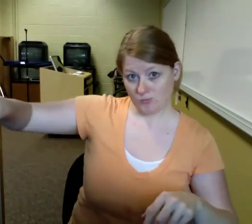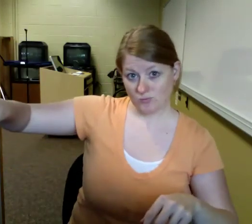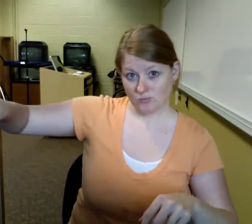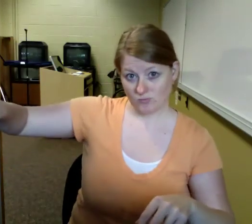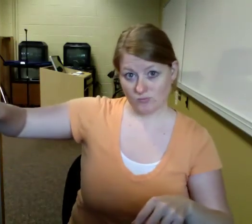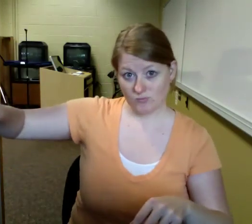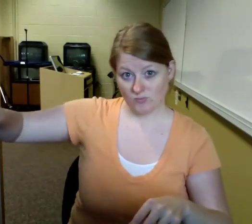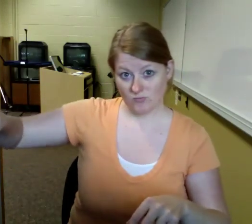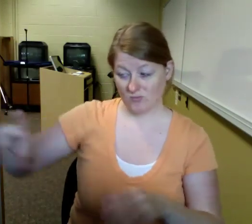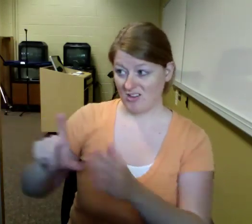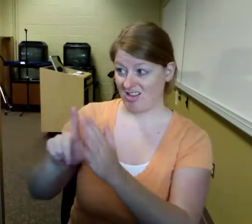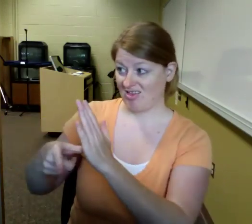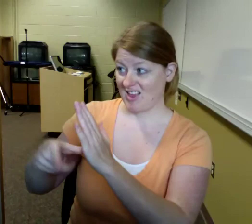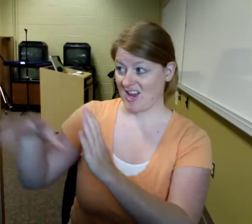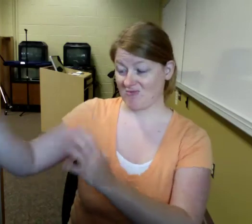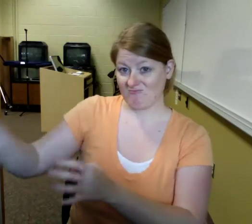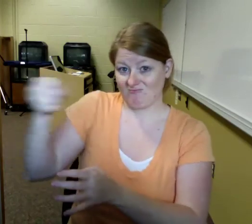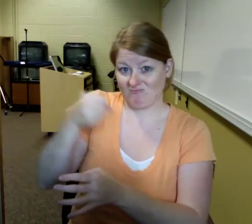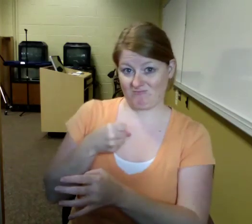And later retrieved them.